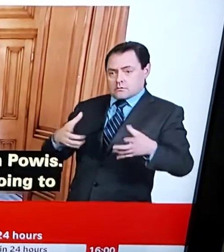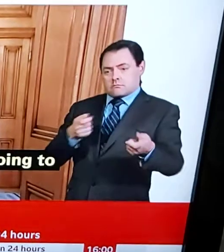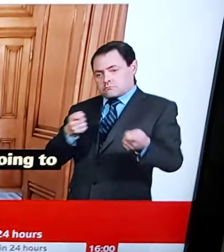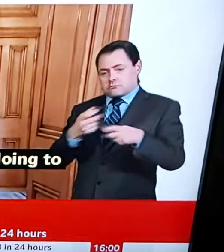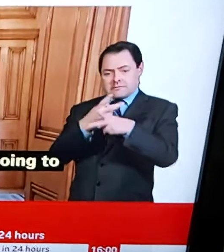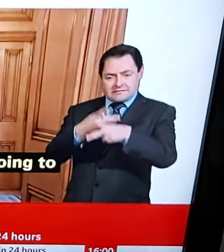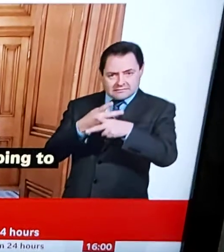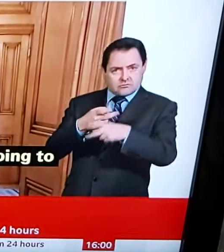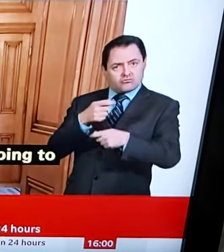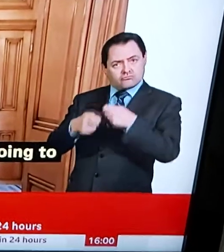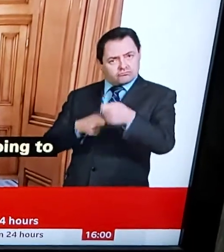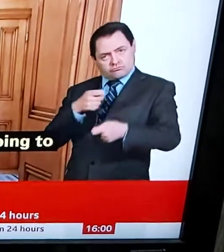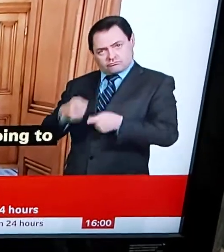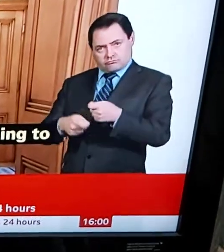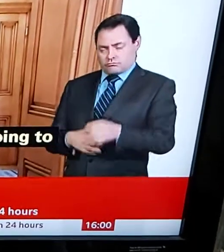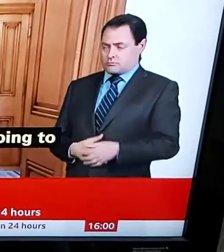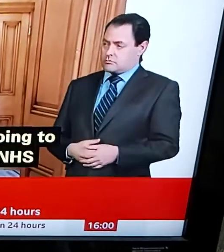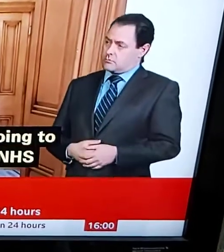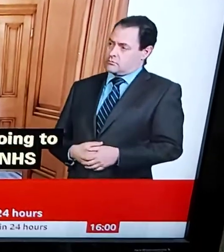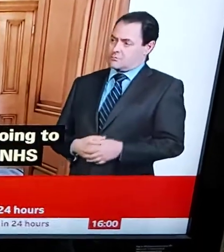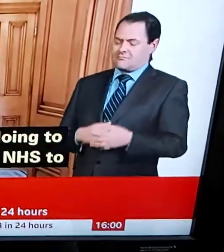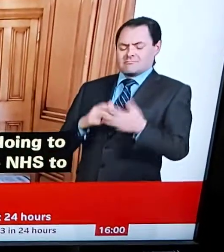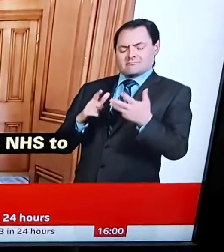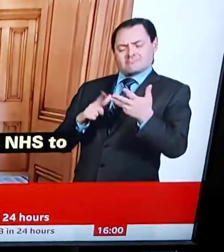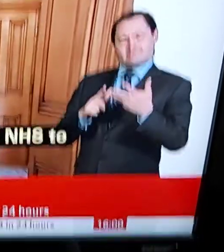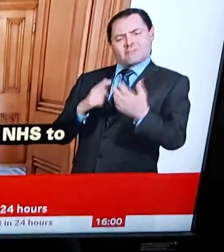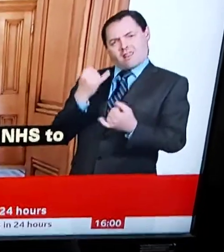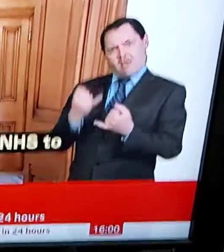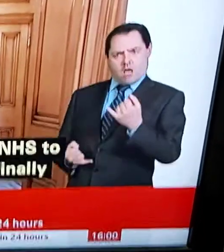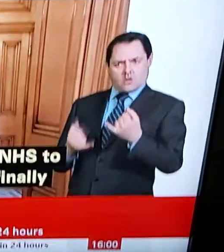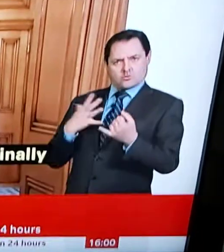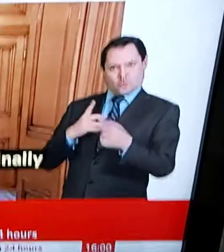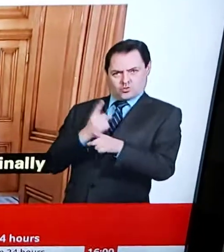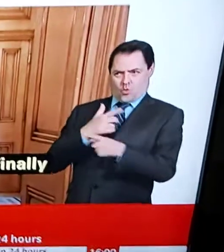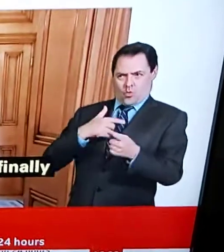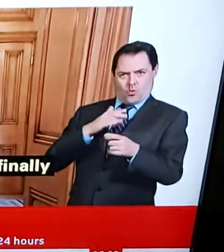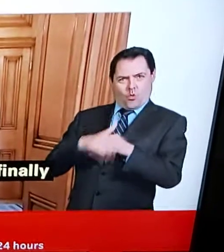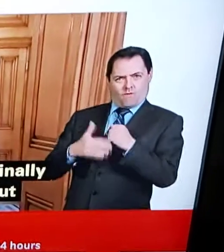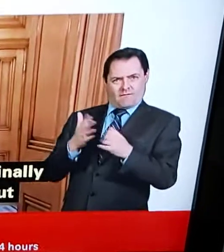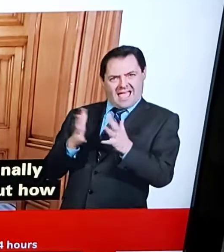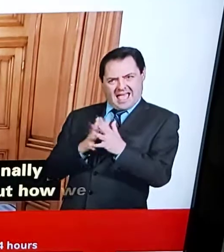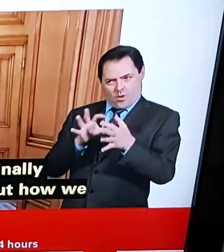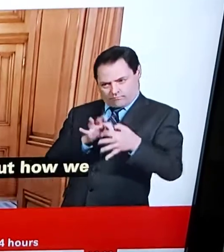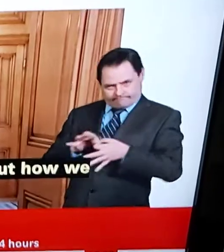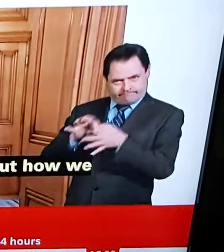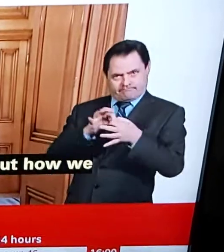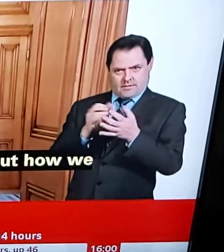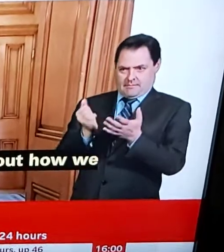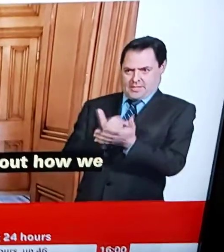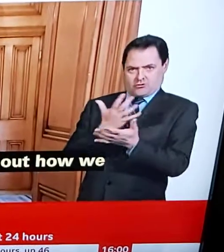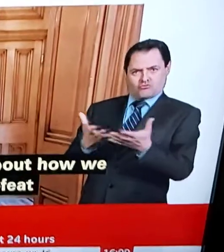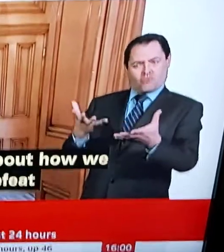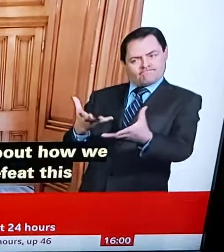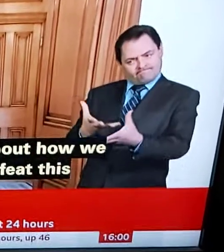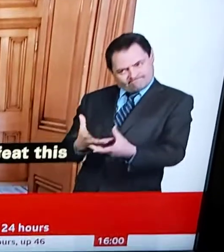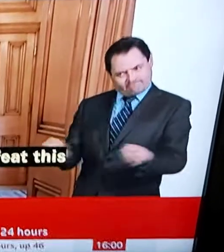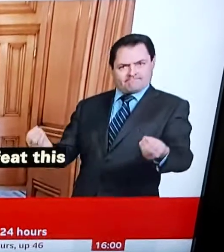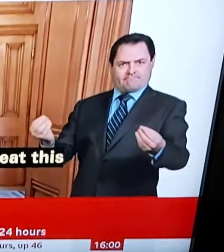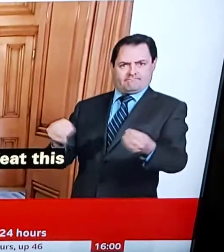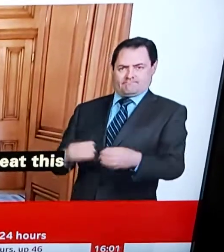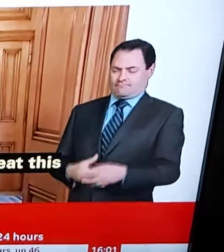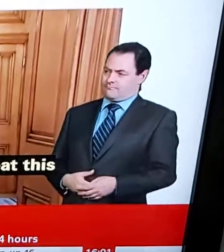to say something about how we can all work together to defeat this invisible enemy. First, the facts as they